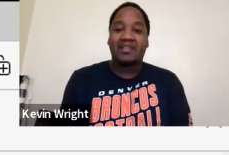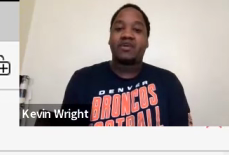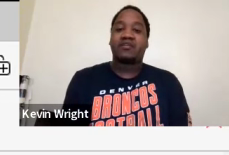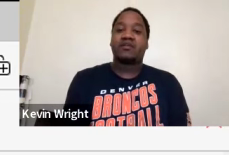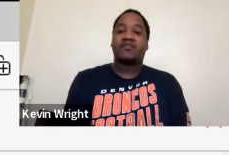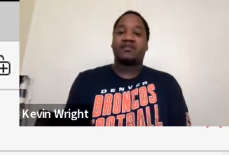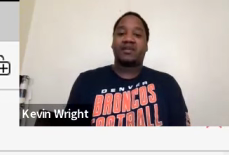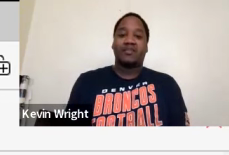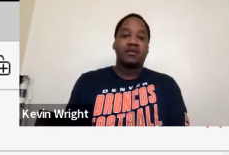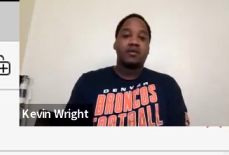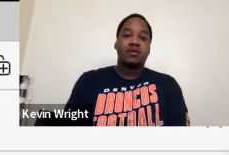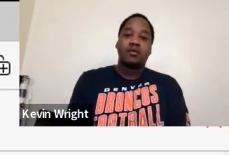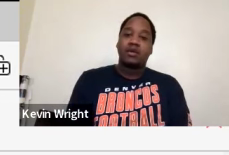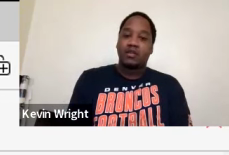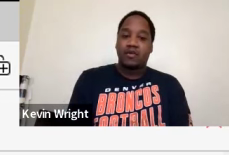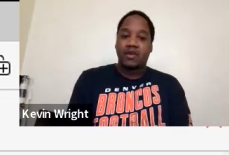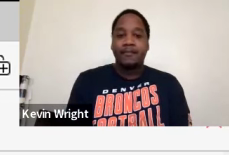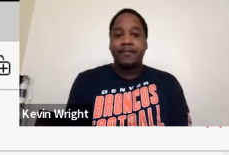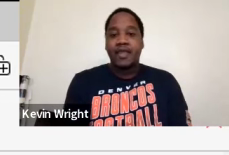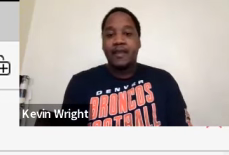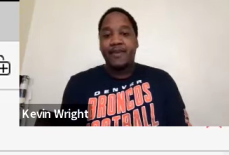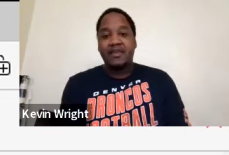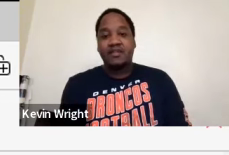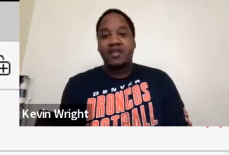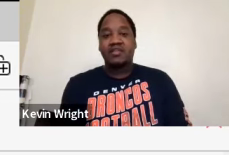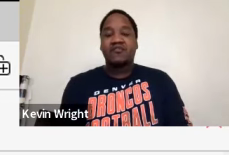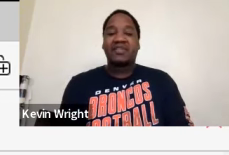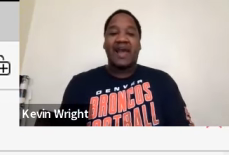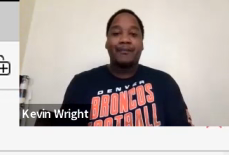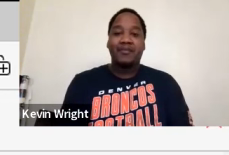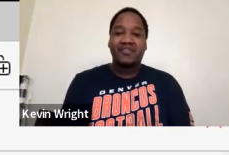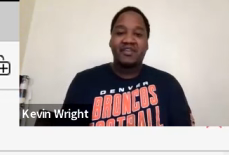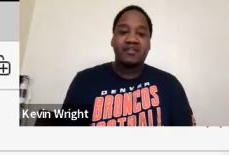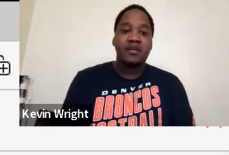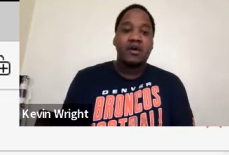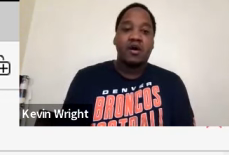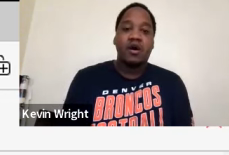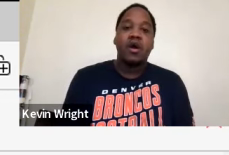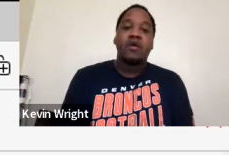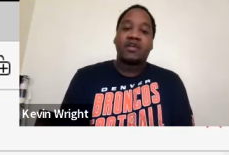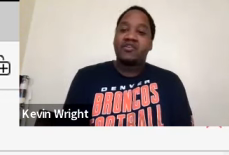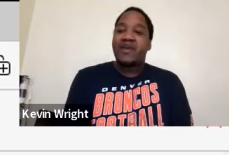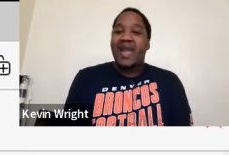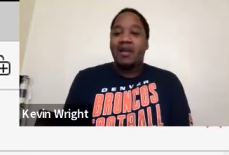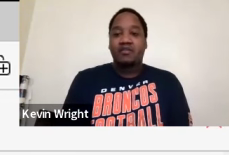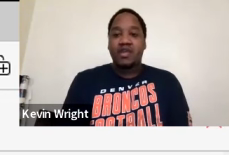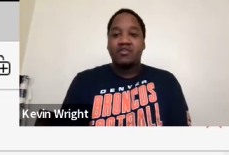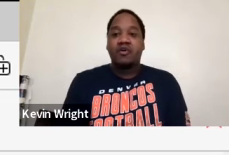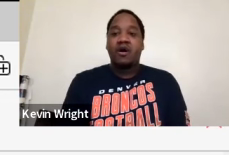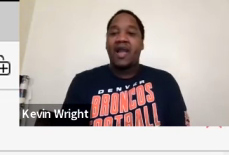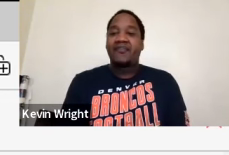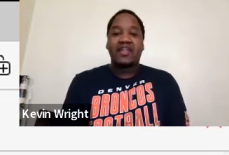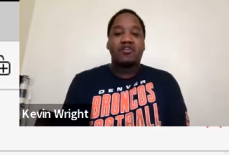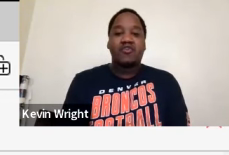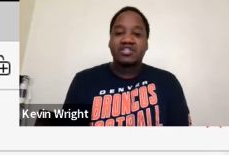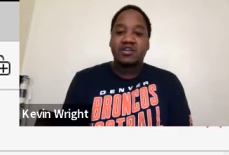and actually register for the summit in a way. And basically, just for time purposes, so if you